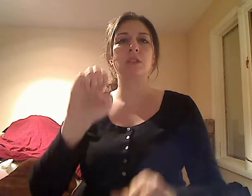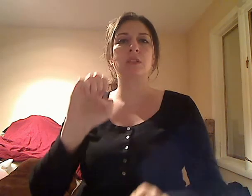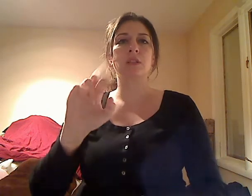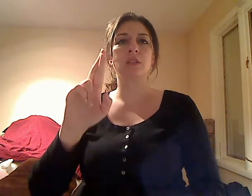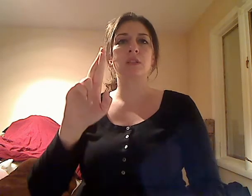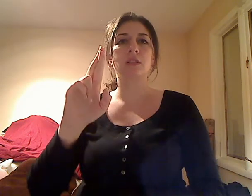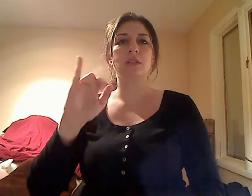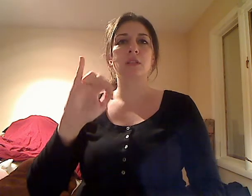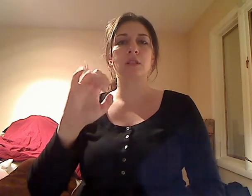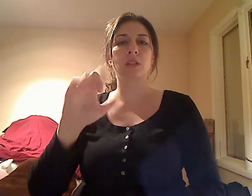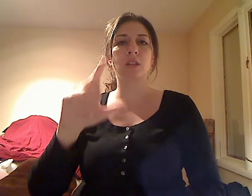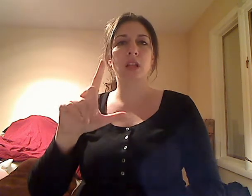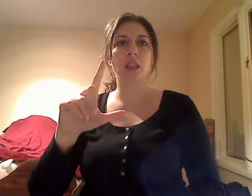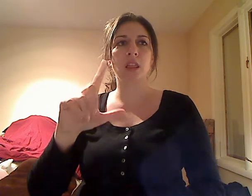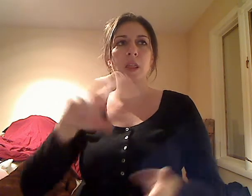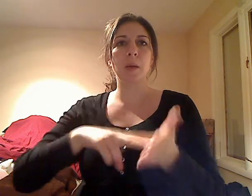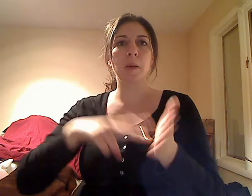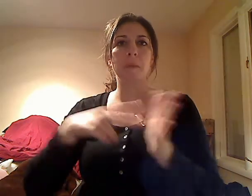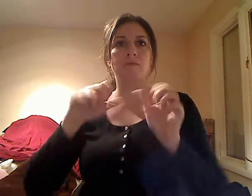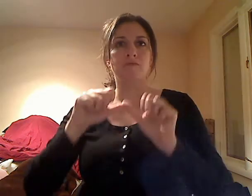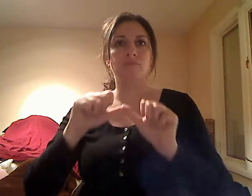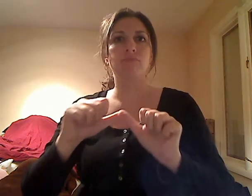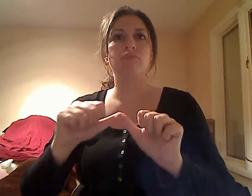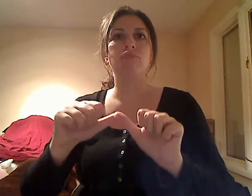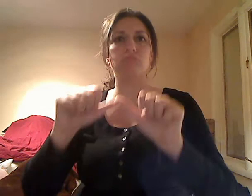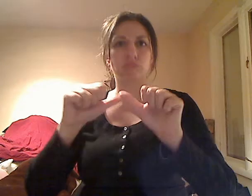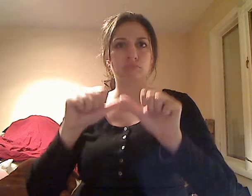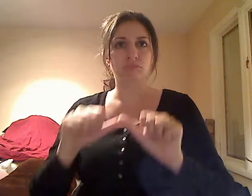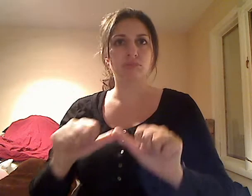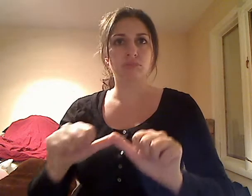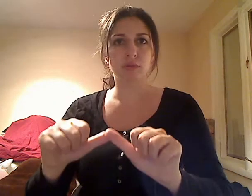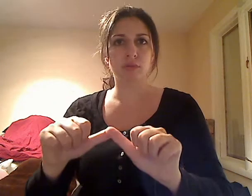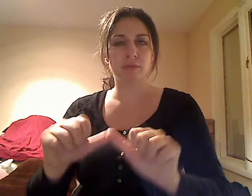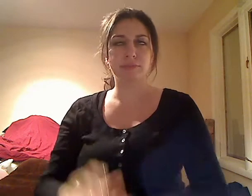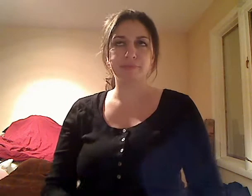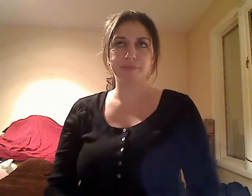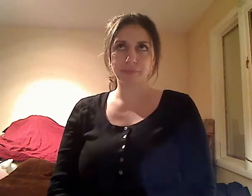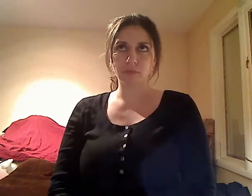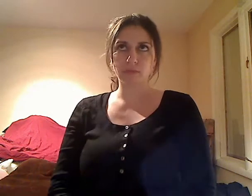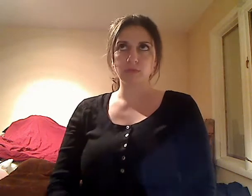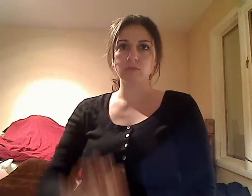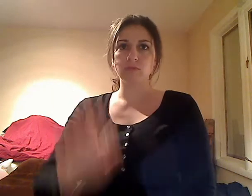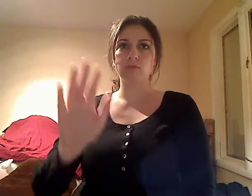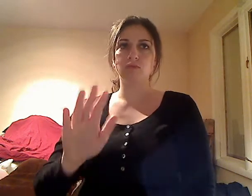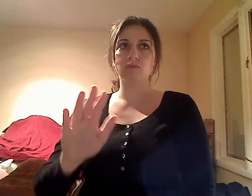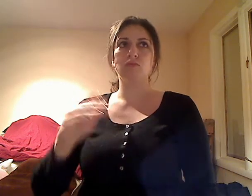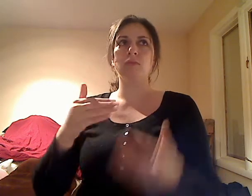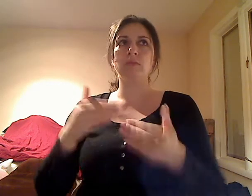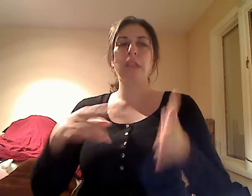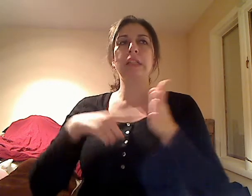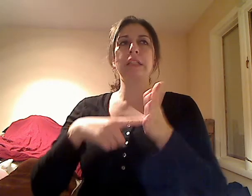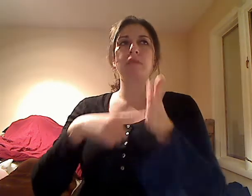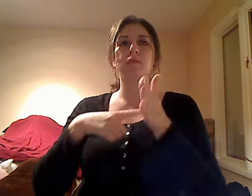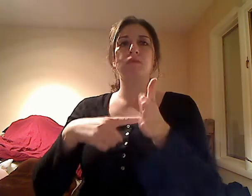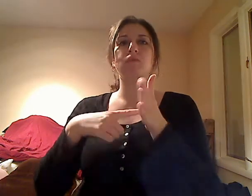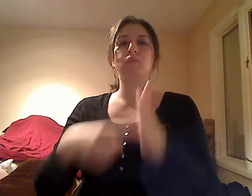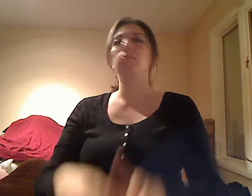C-E-R-E-A-L. Right, Ryan. Number 7, a course of study. When you take a college course, a high